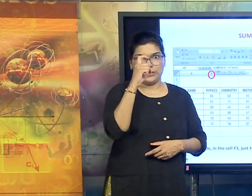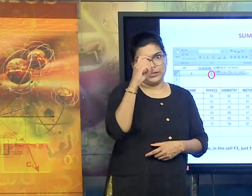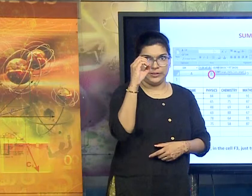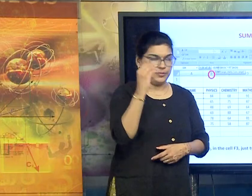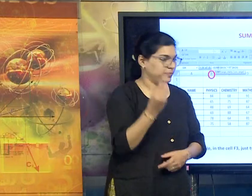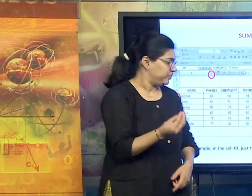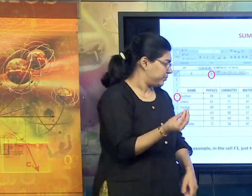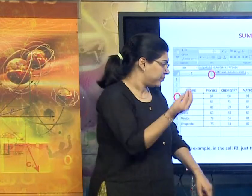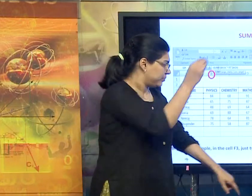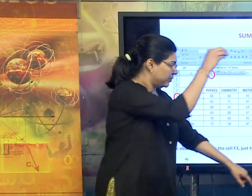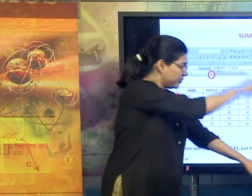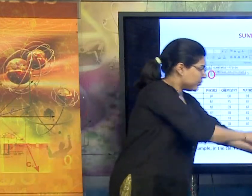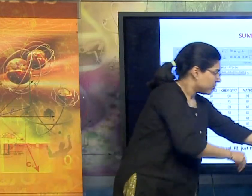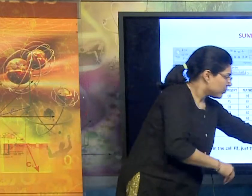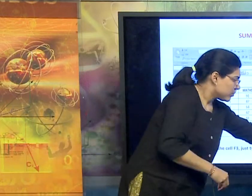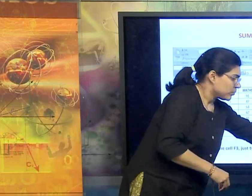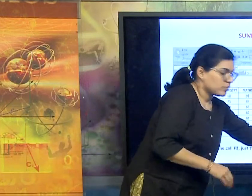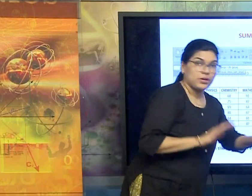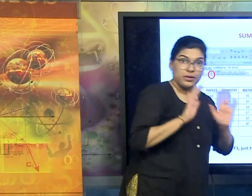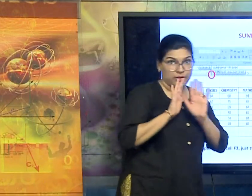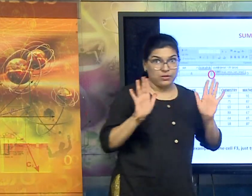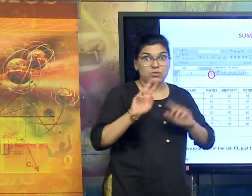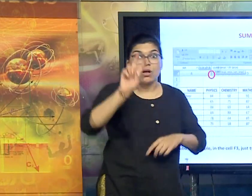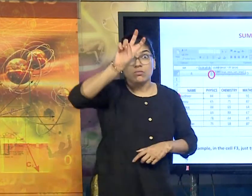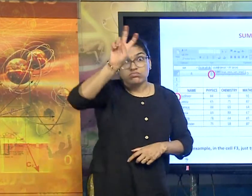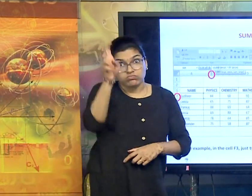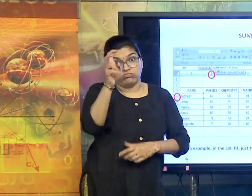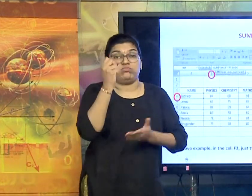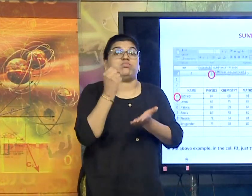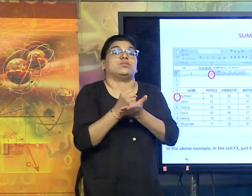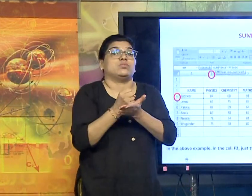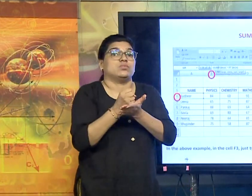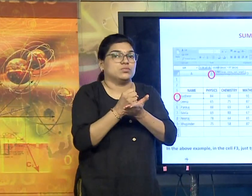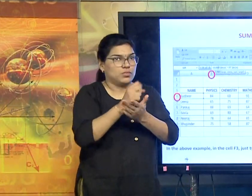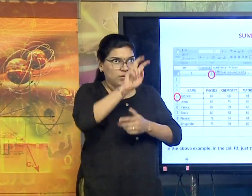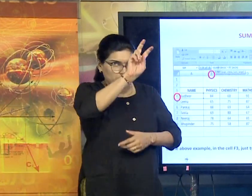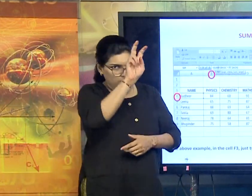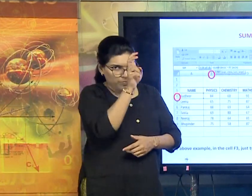here. So we will put that comma, then greater than sign, and that